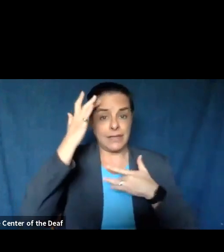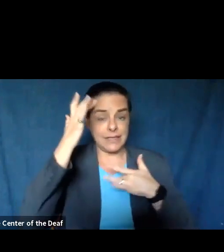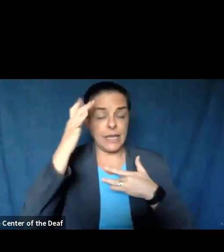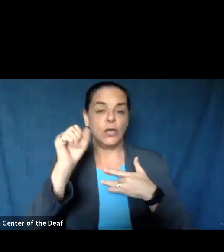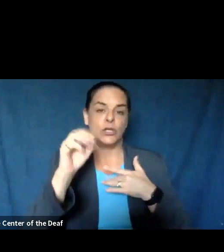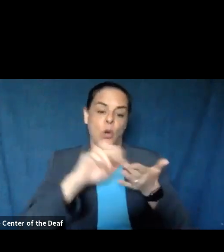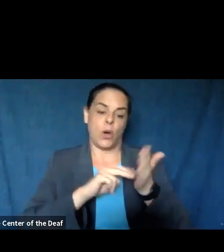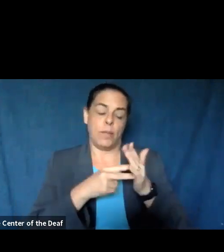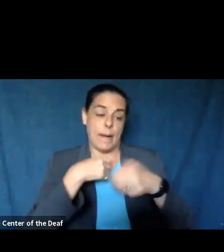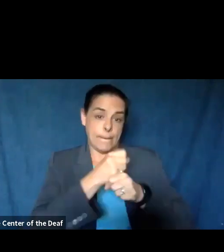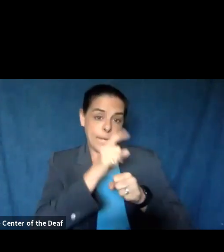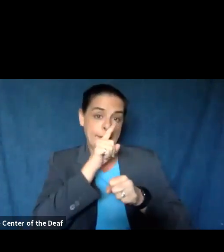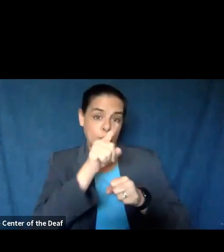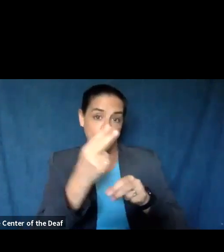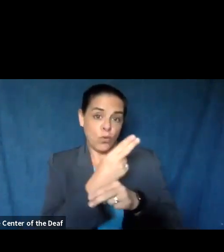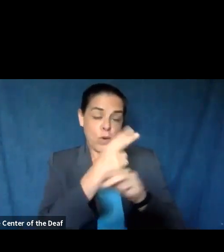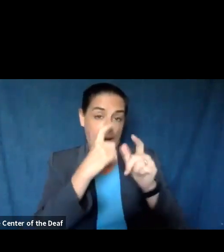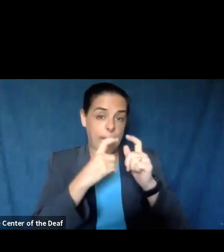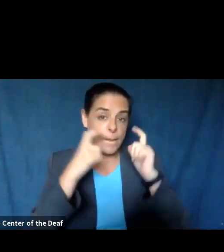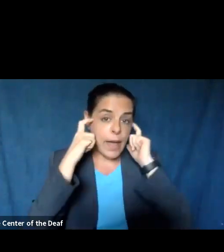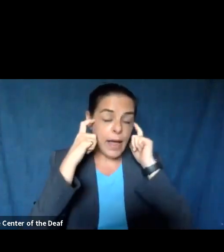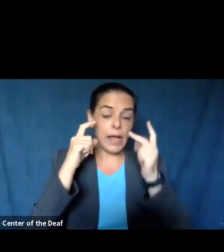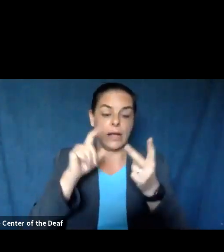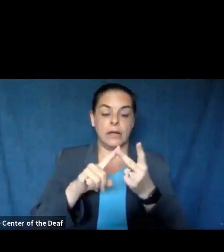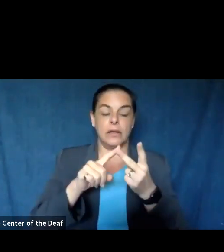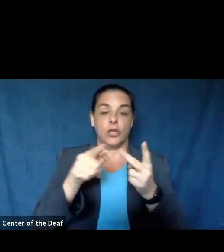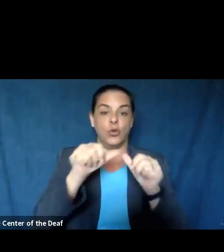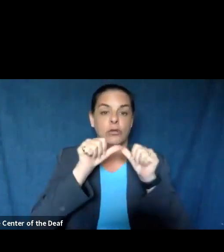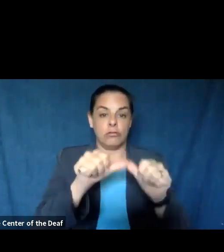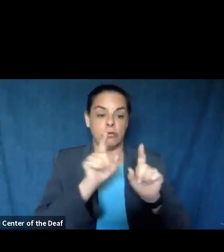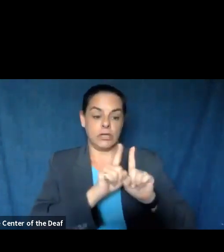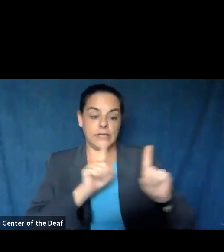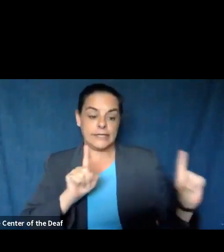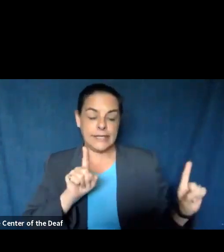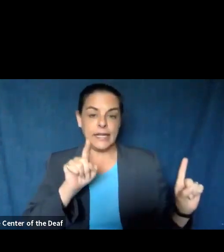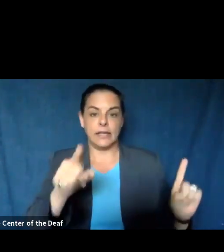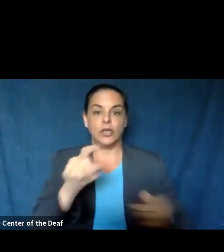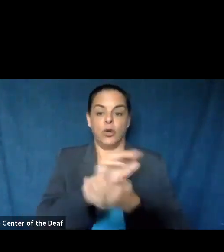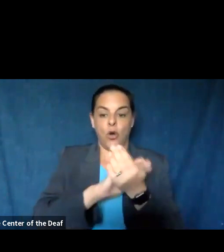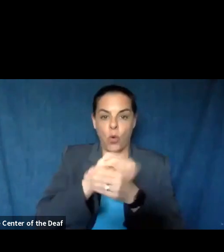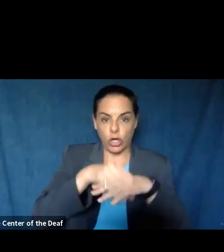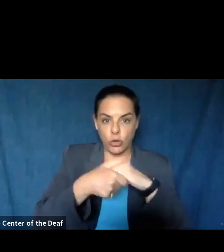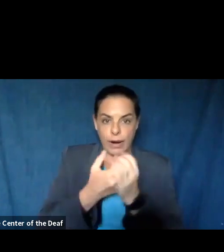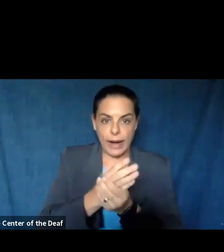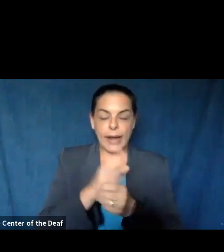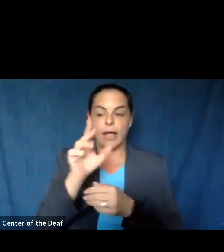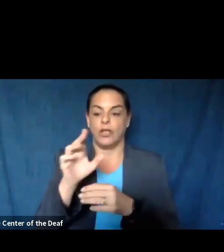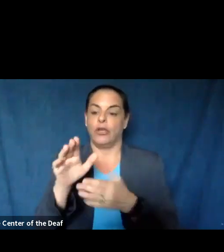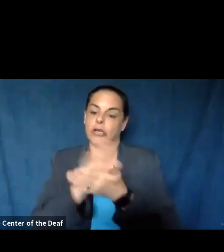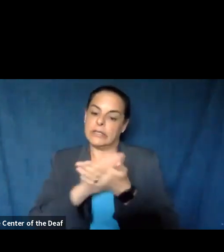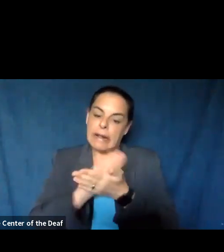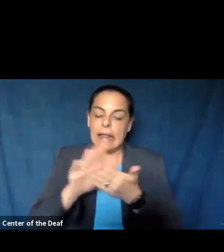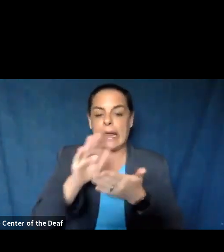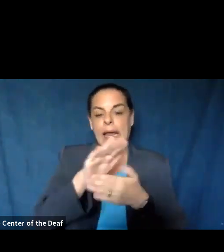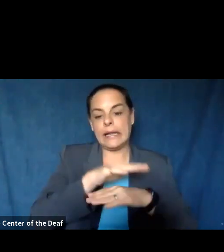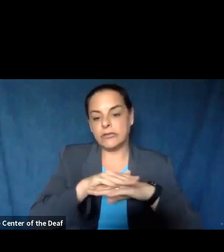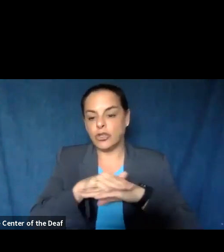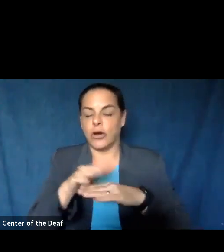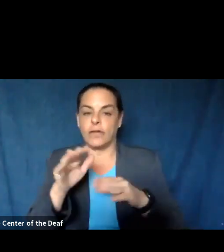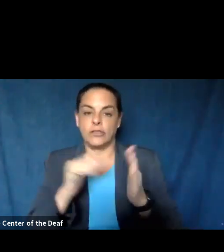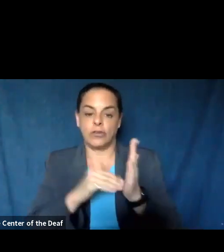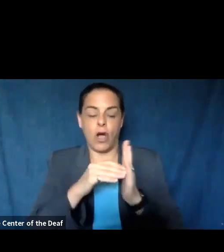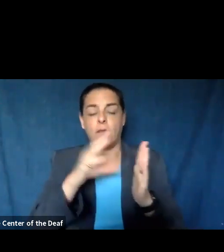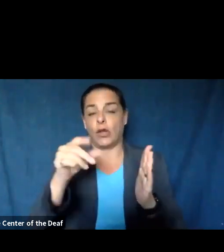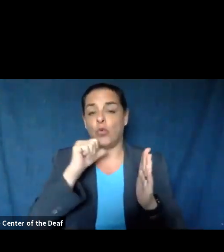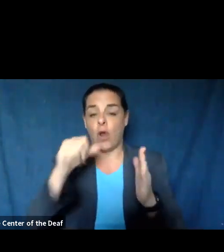sure that you're wearing a mask, that you're staying 6 feet apart, that you're washing your hands, that you're disinfecting surfaces frequently, and that you're not going